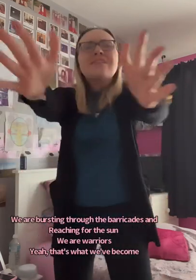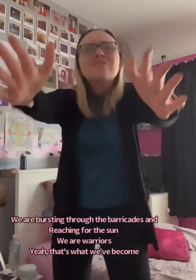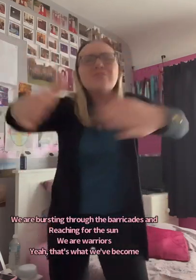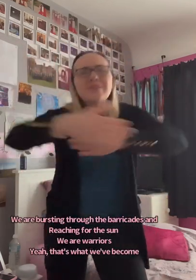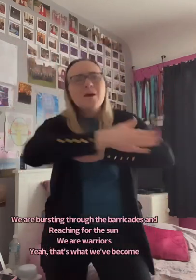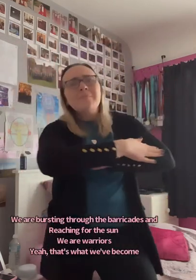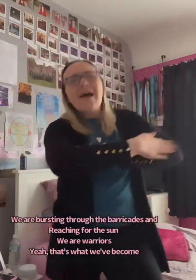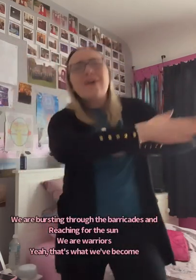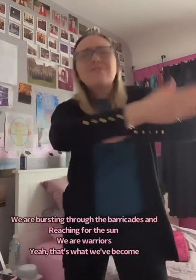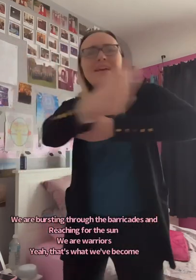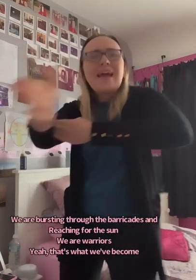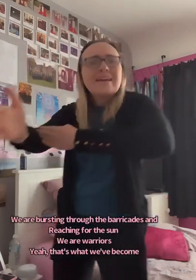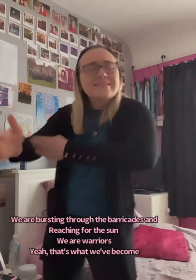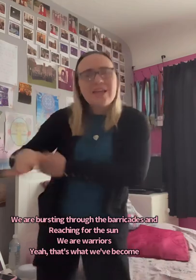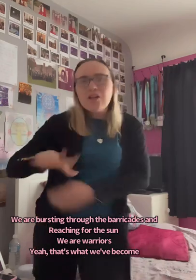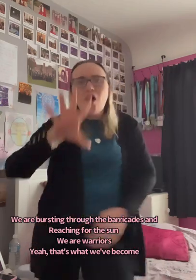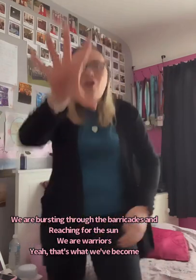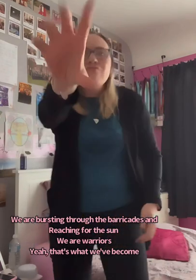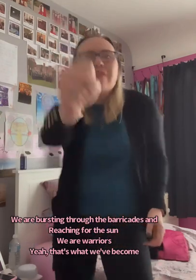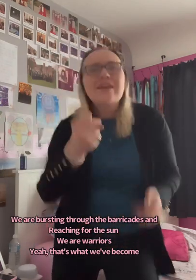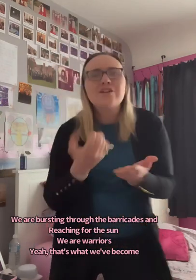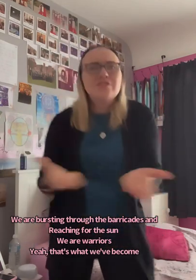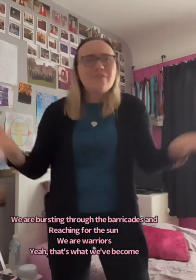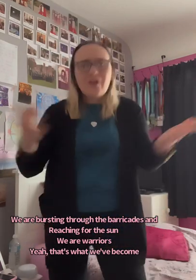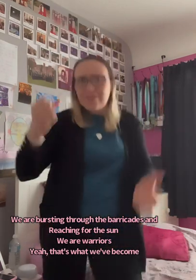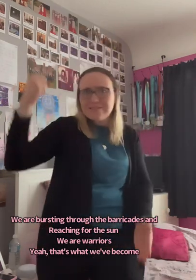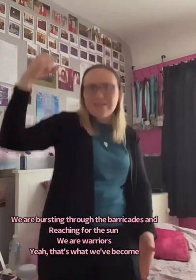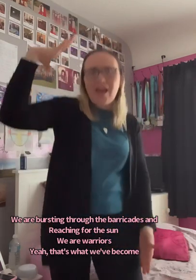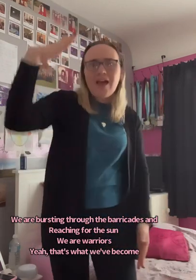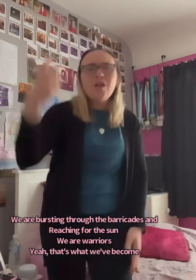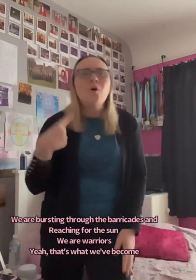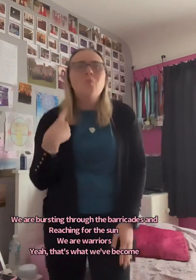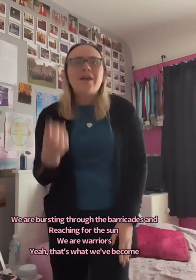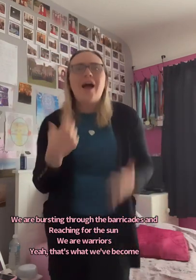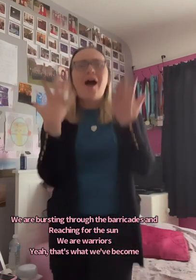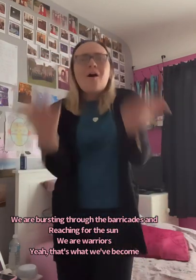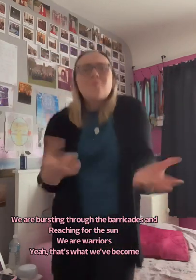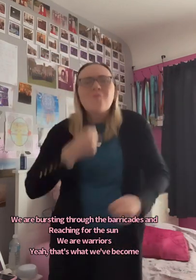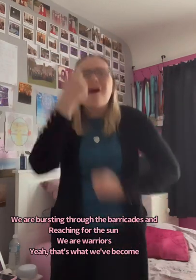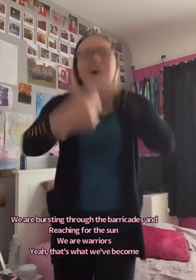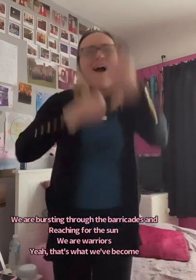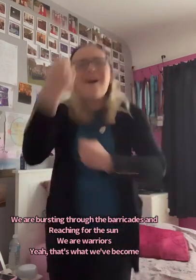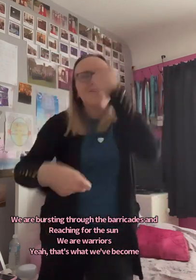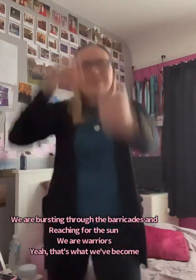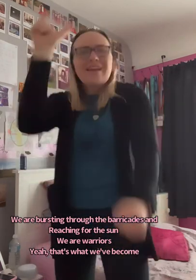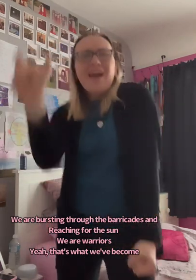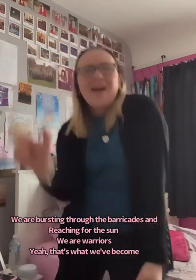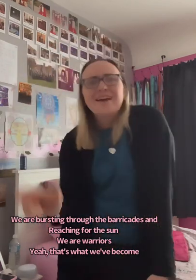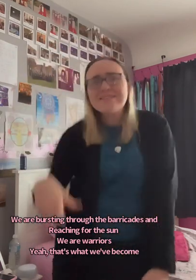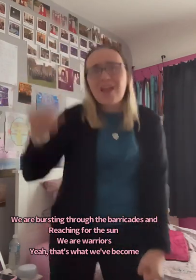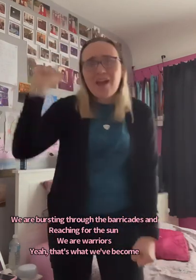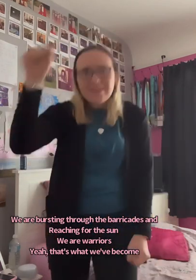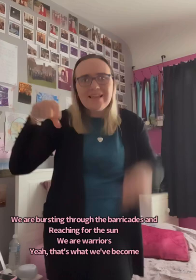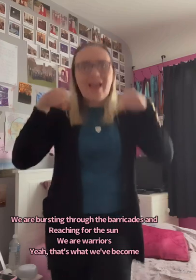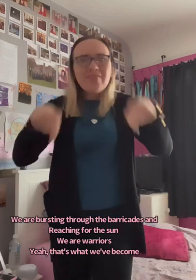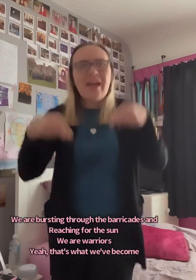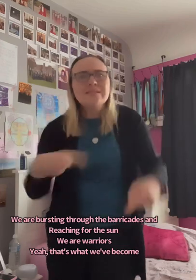bursting through the barricades and reaching for the sun. We are warriors, yeah, that's